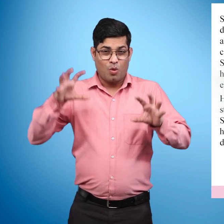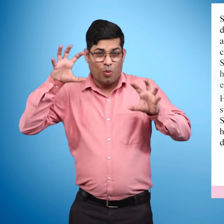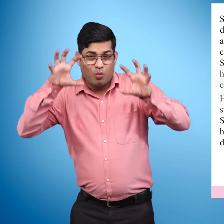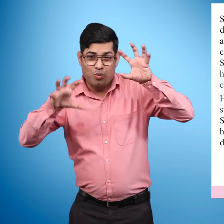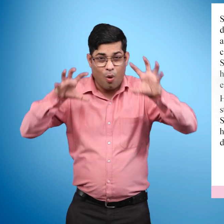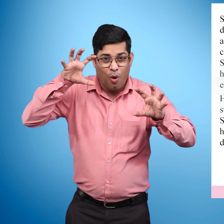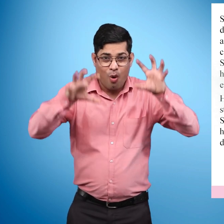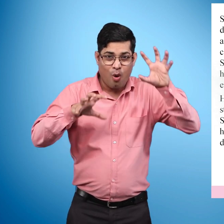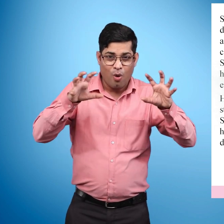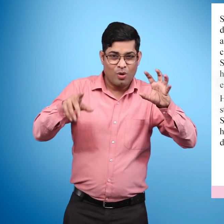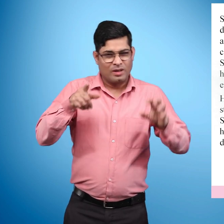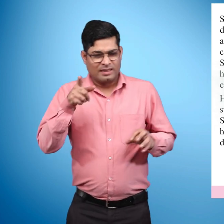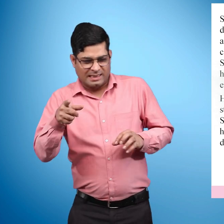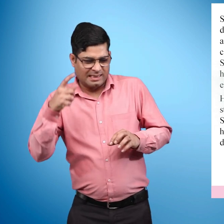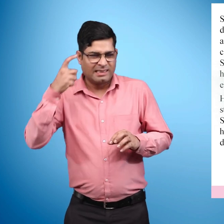However, just to make doubly sure,